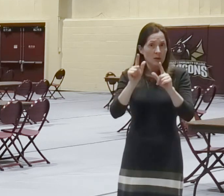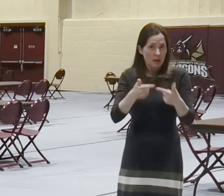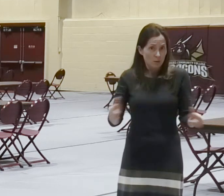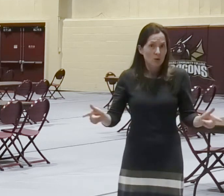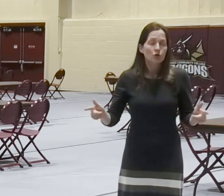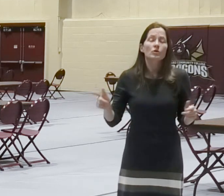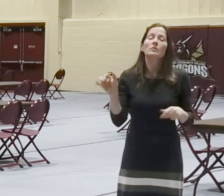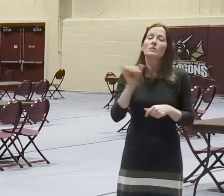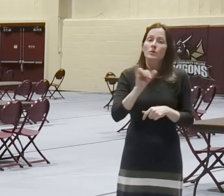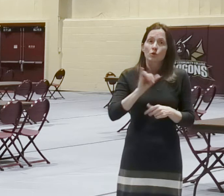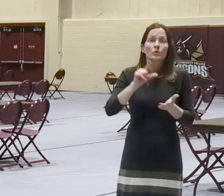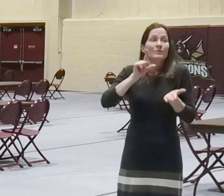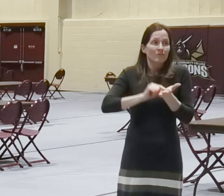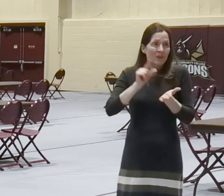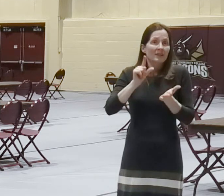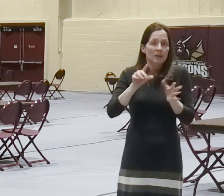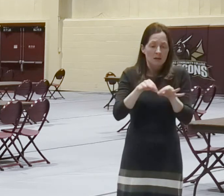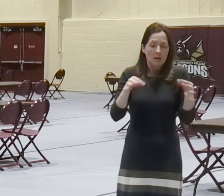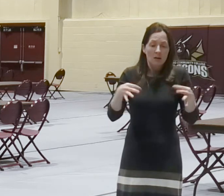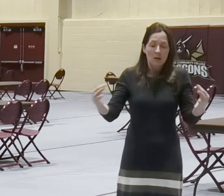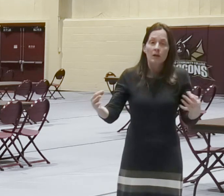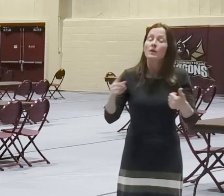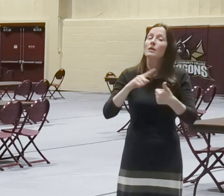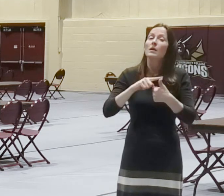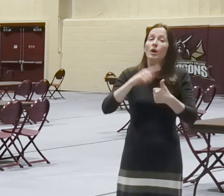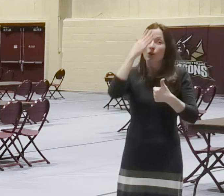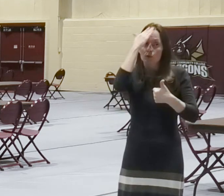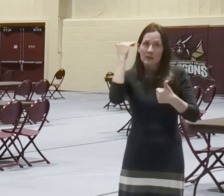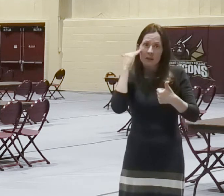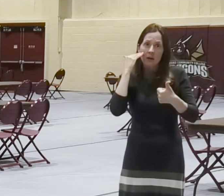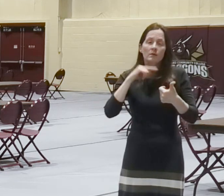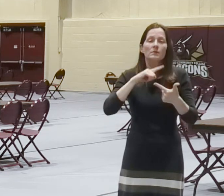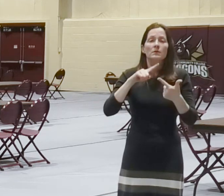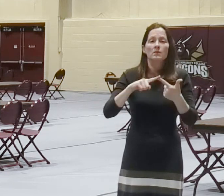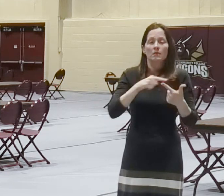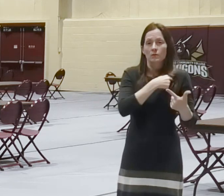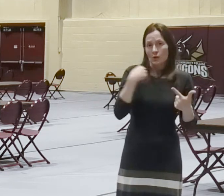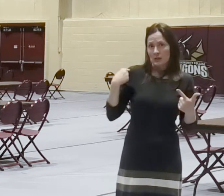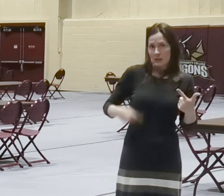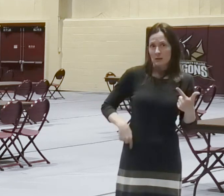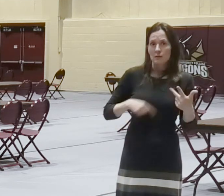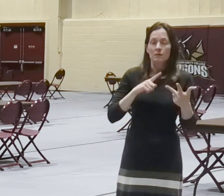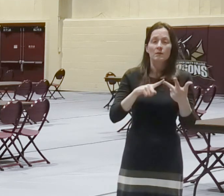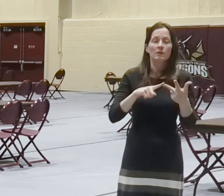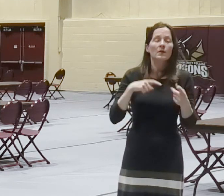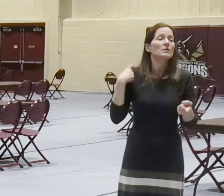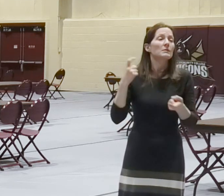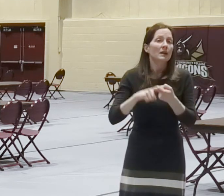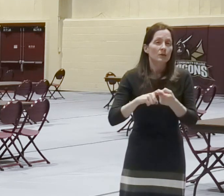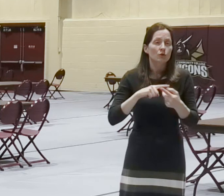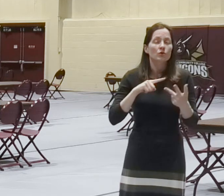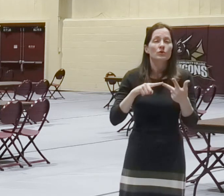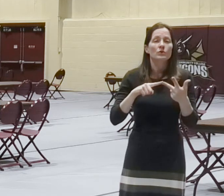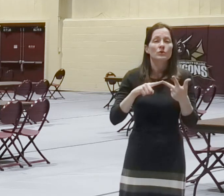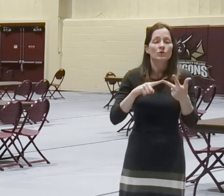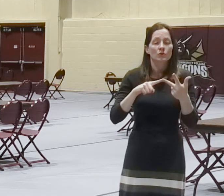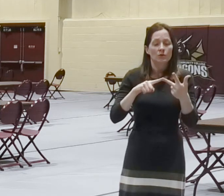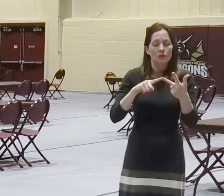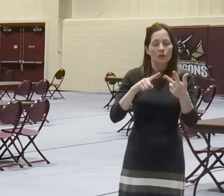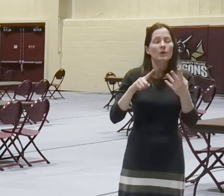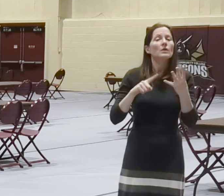copy in Korean, Chinese, Spanish,